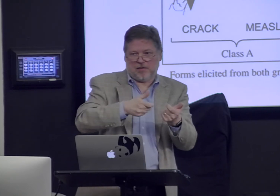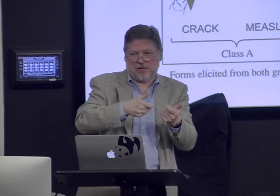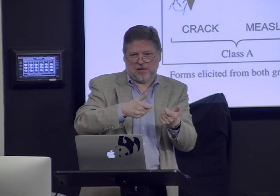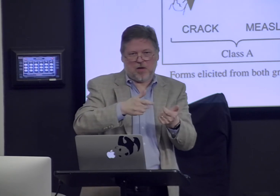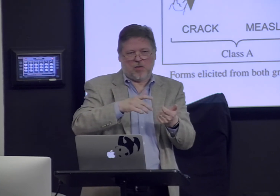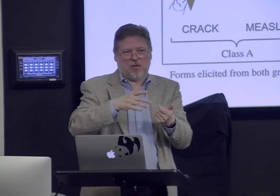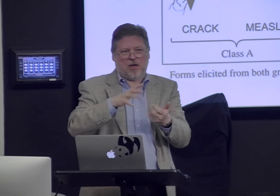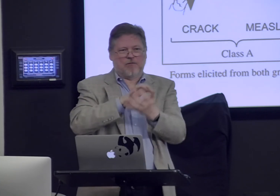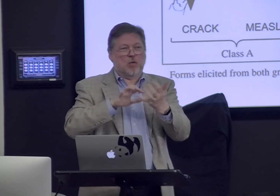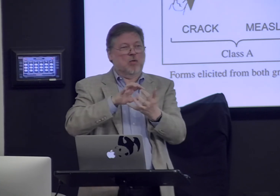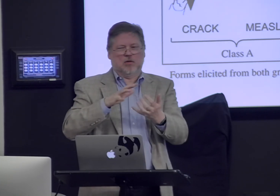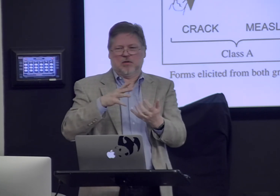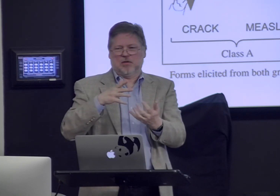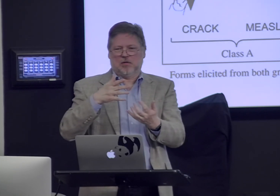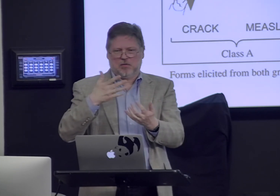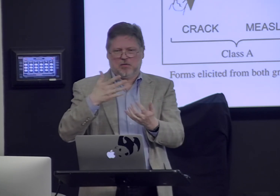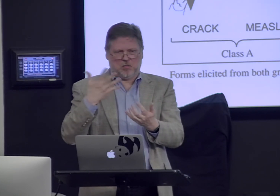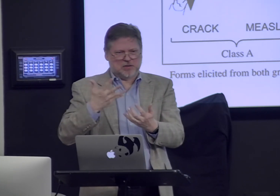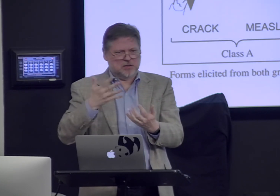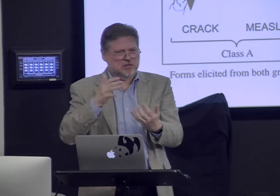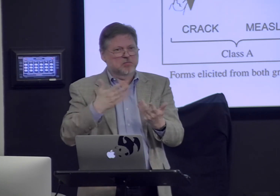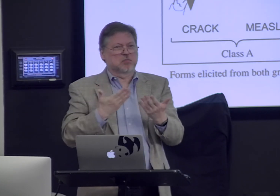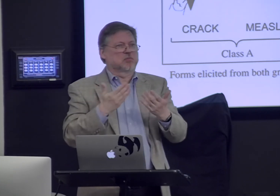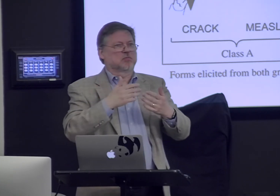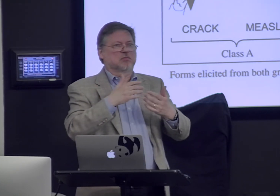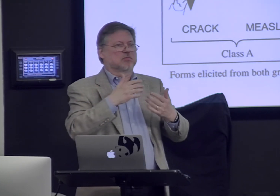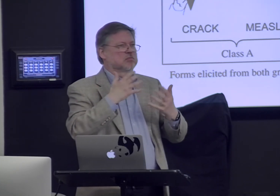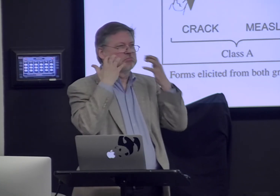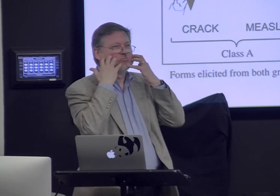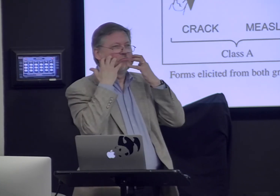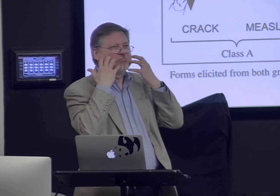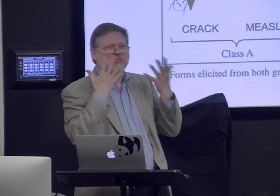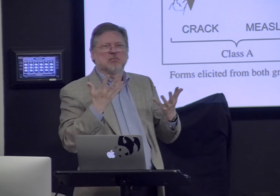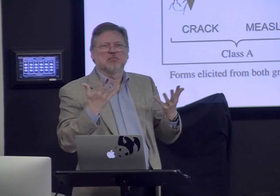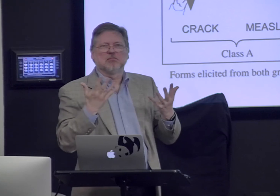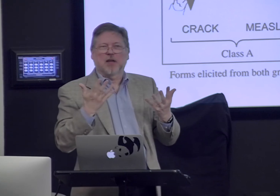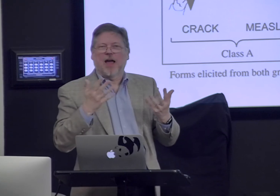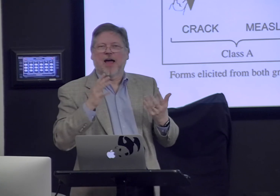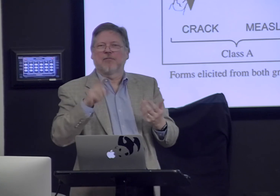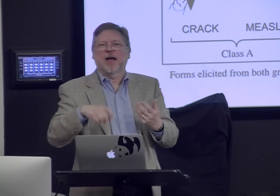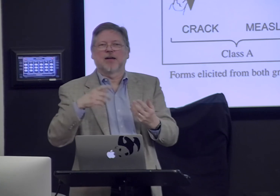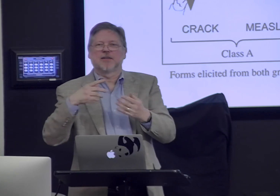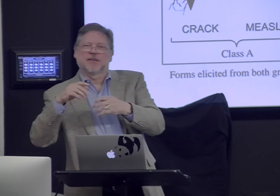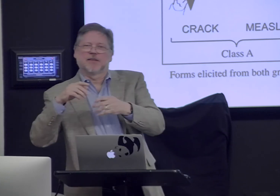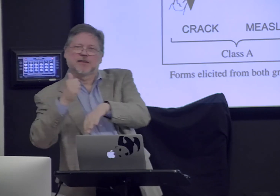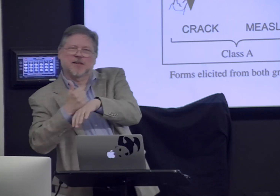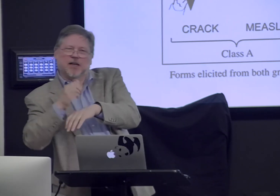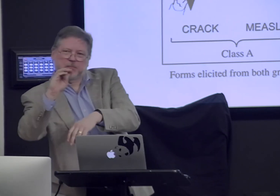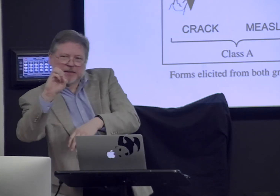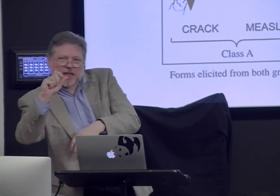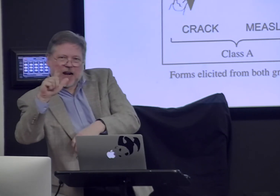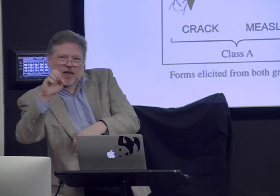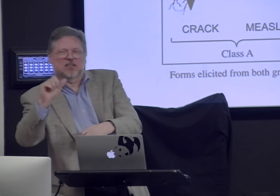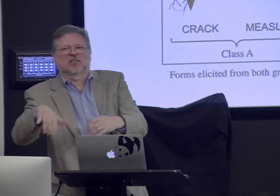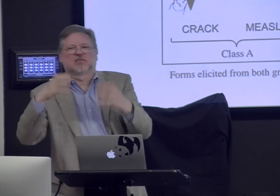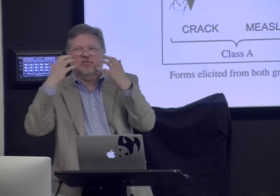The same thing with measles. The fact that the bumps or the inflammation, or the bumps are plural, then we